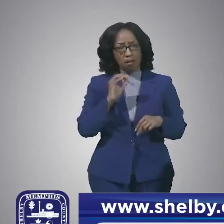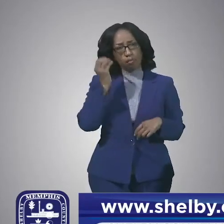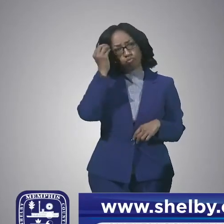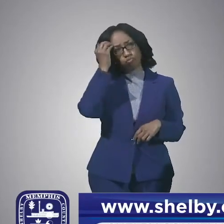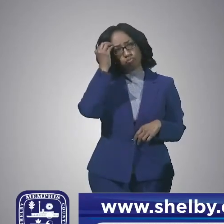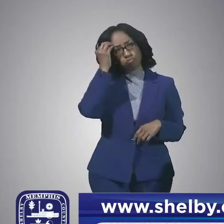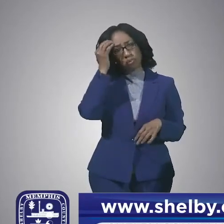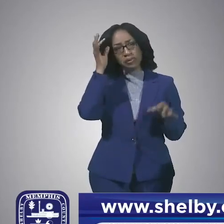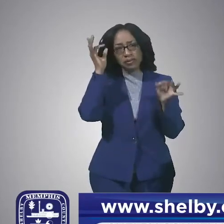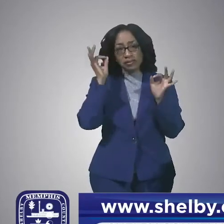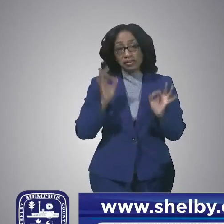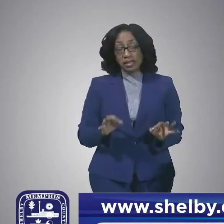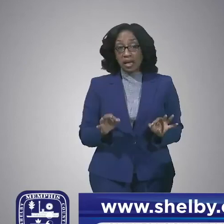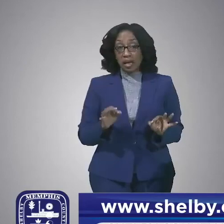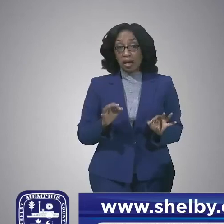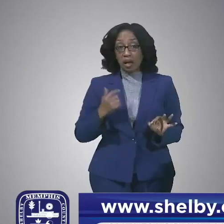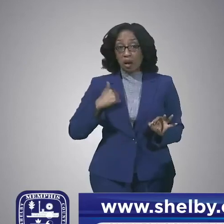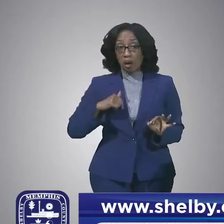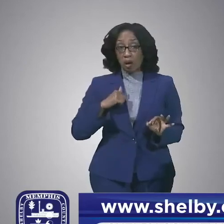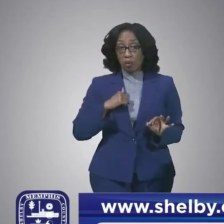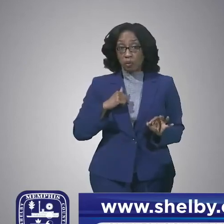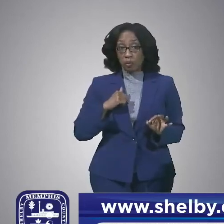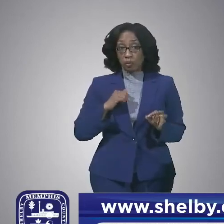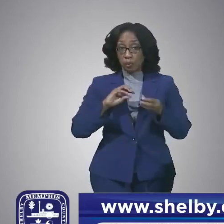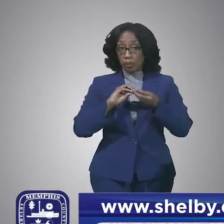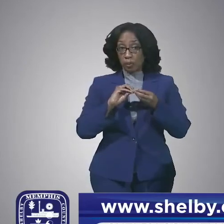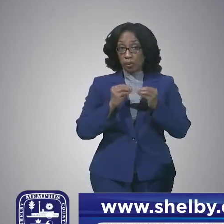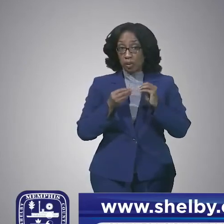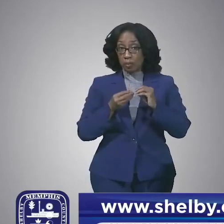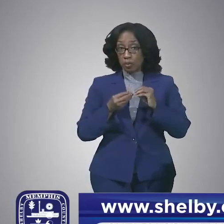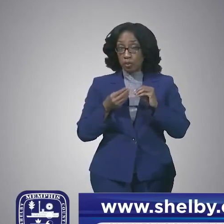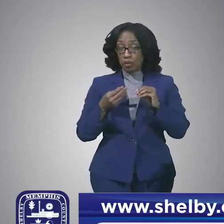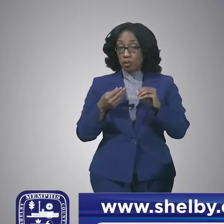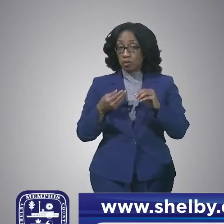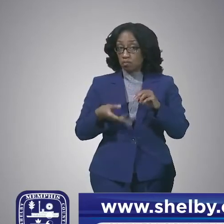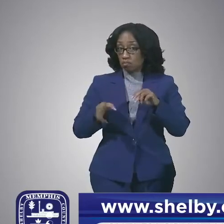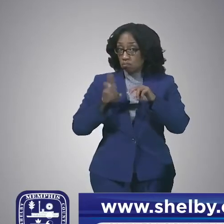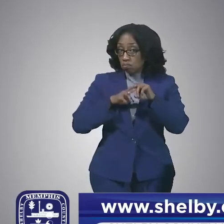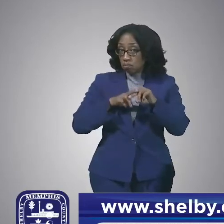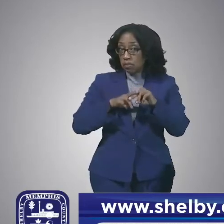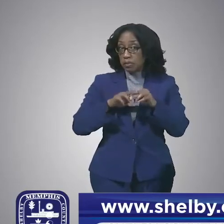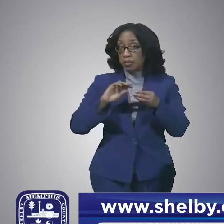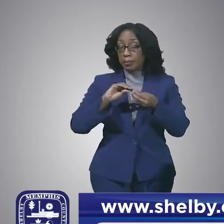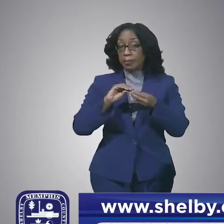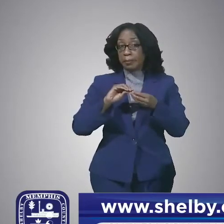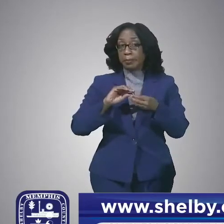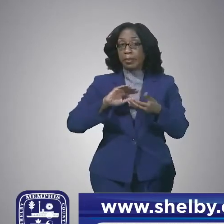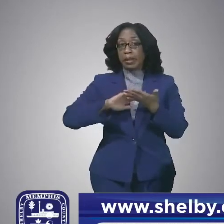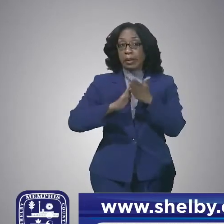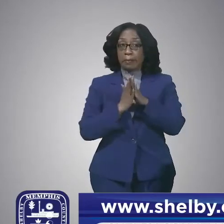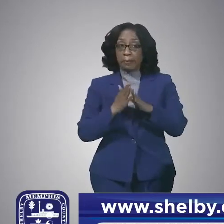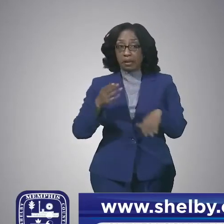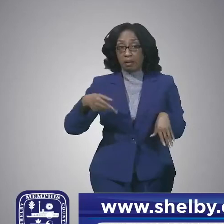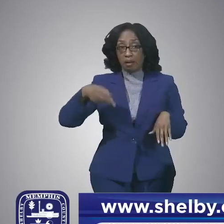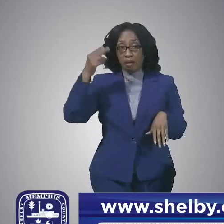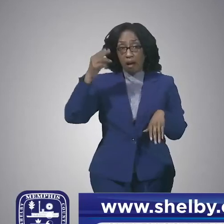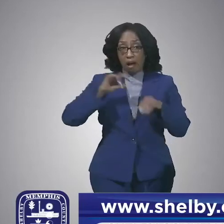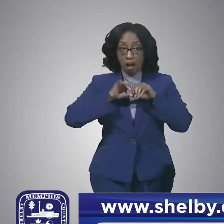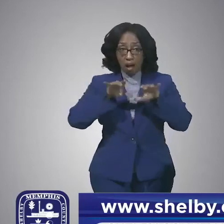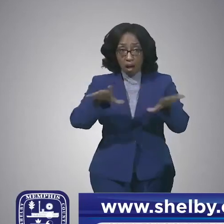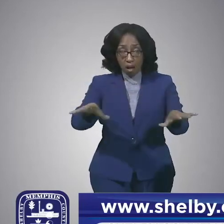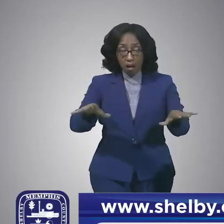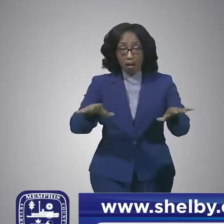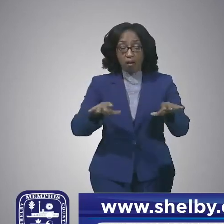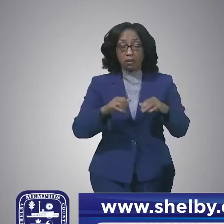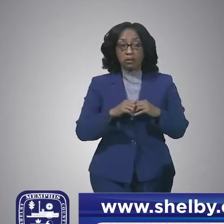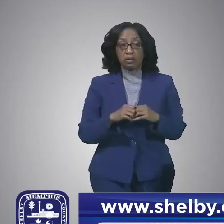becoming a high transmission area again. Until then, we don't want to confuse anybody, but we do want you